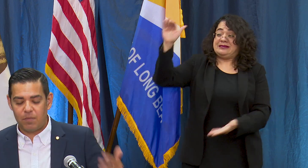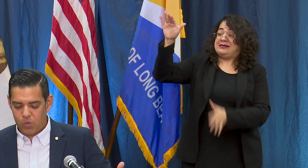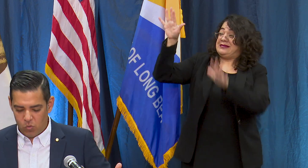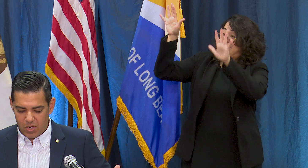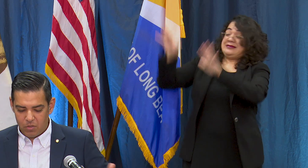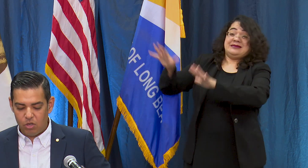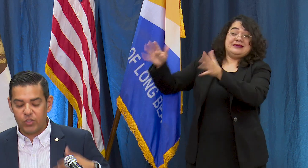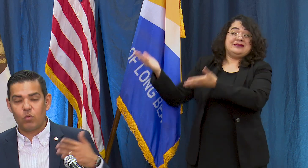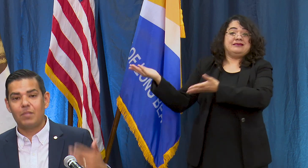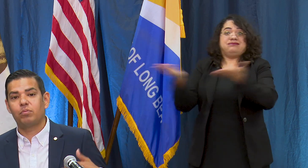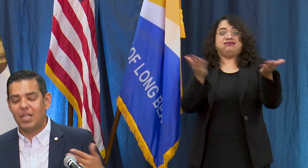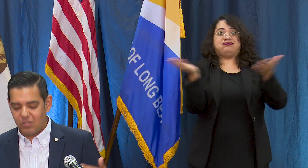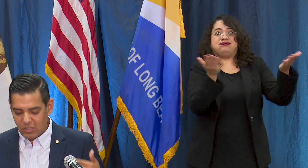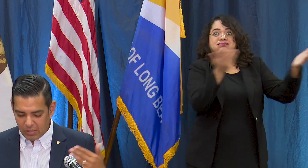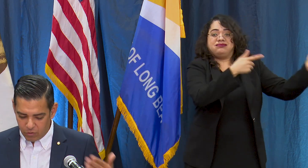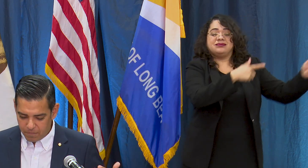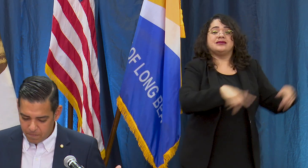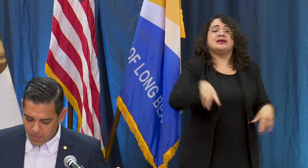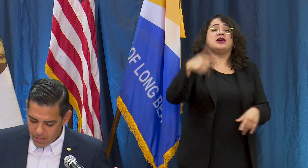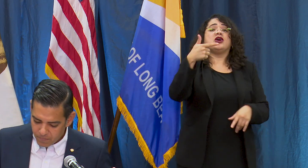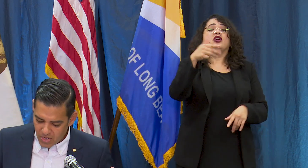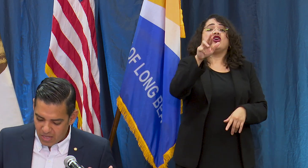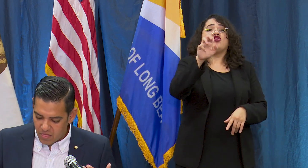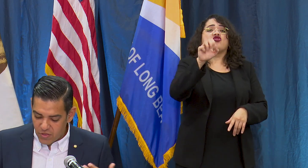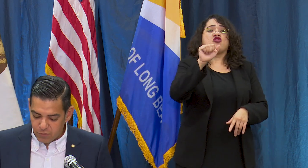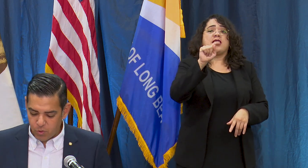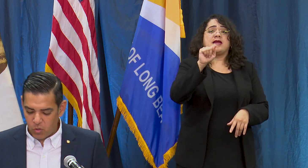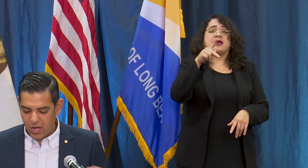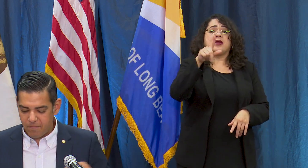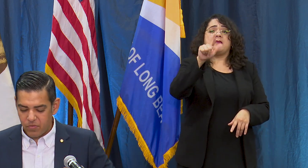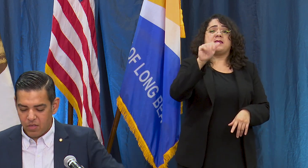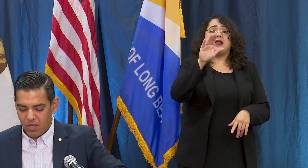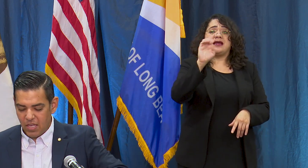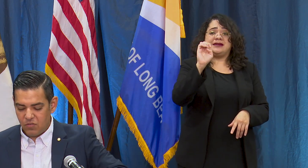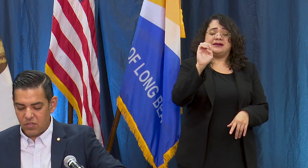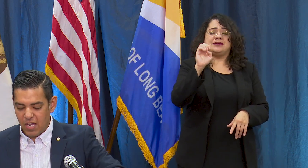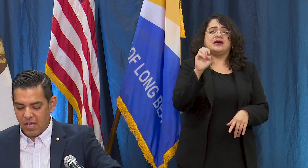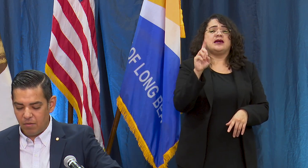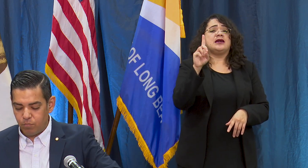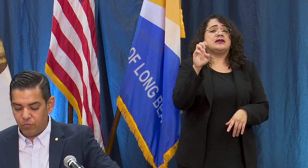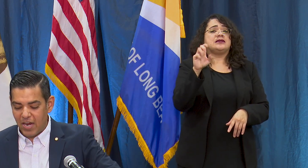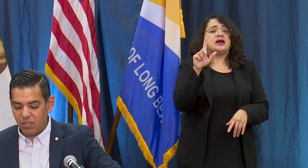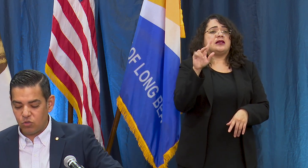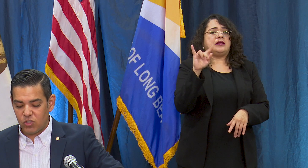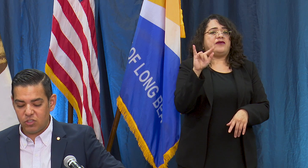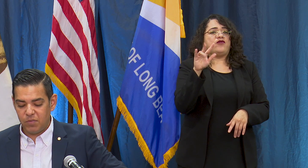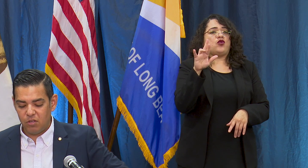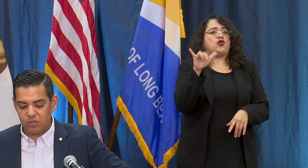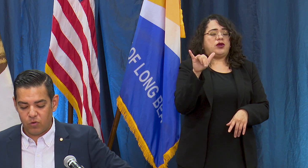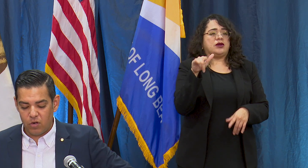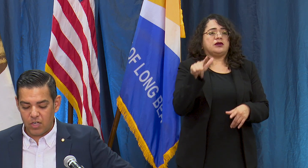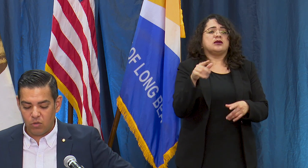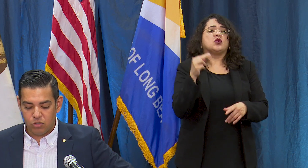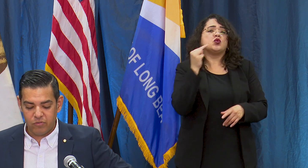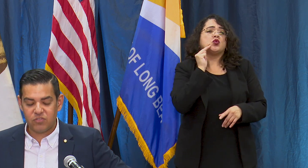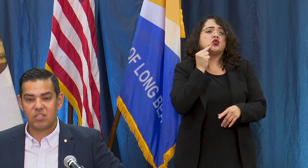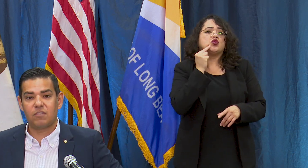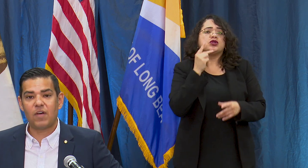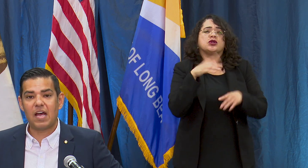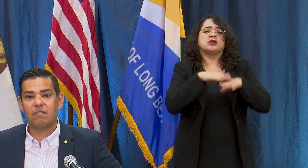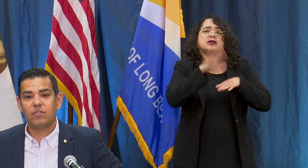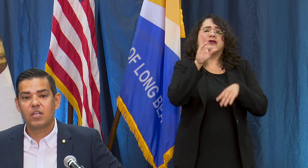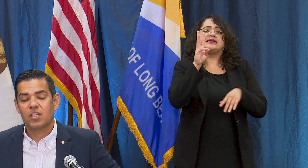a second program called Great Plates Delivered. This program is providing nutritious meals for adults